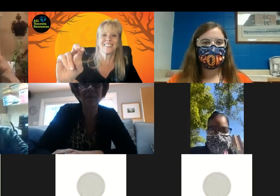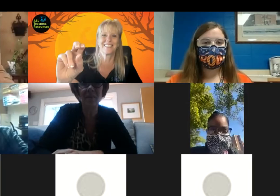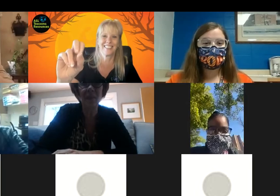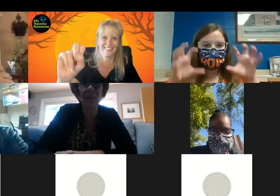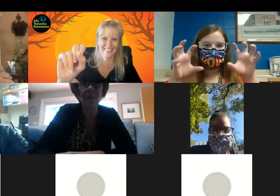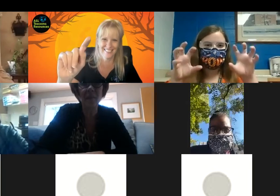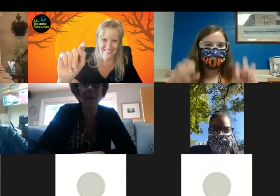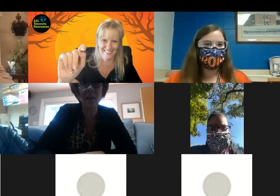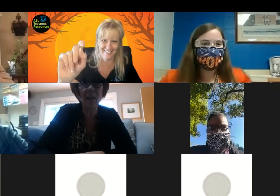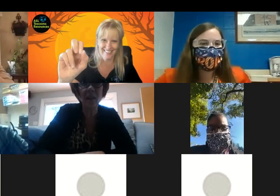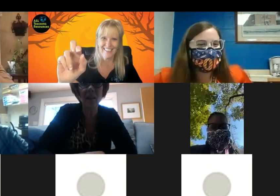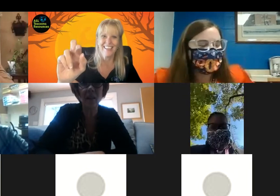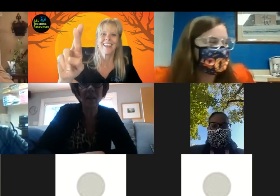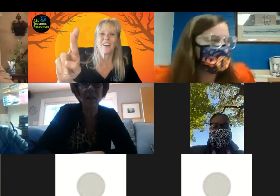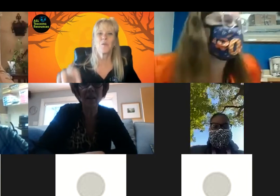Yes.